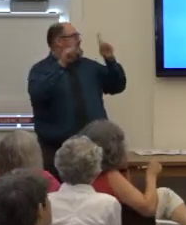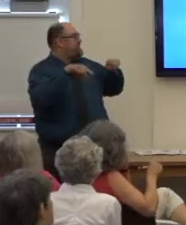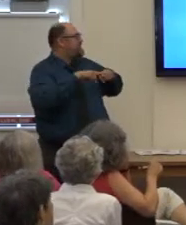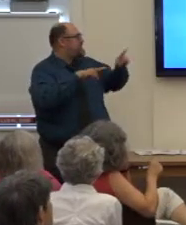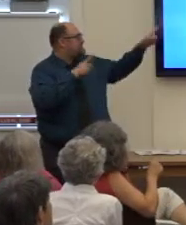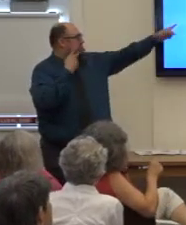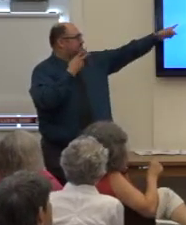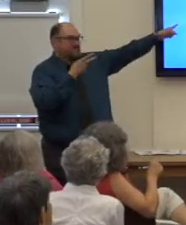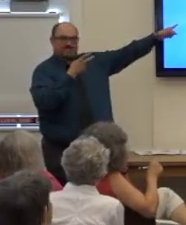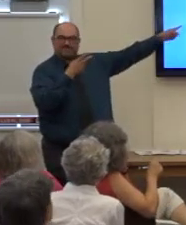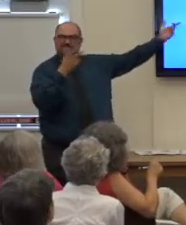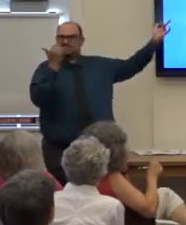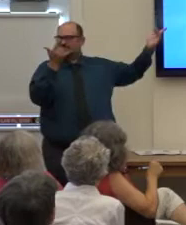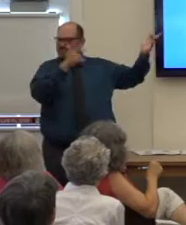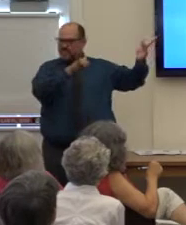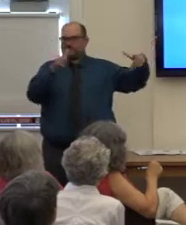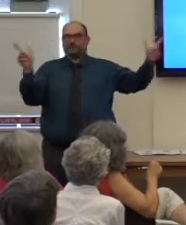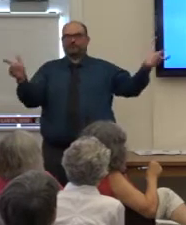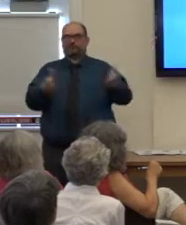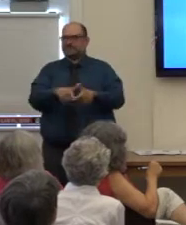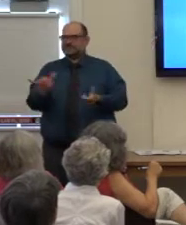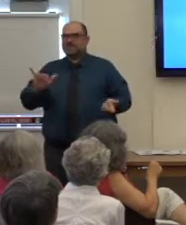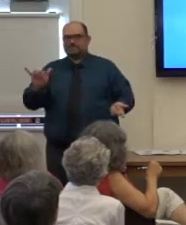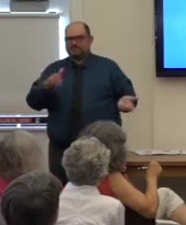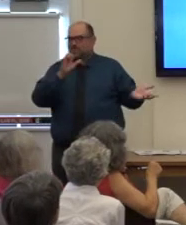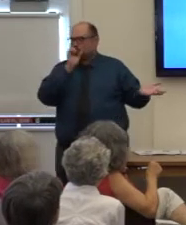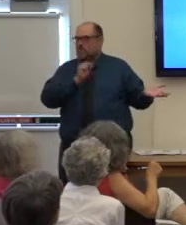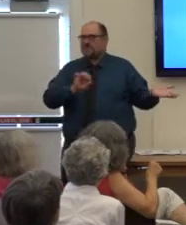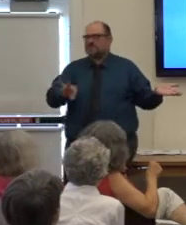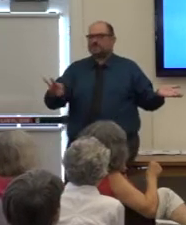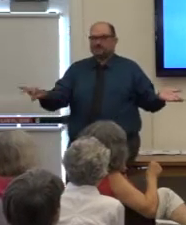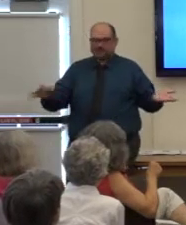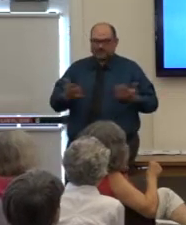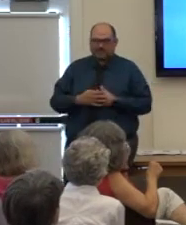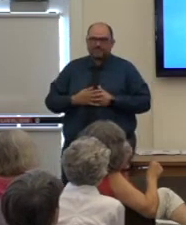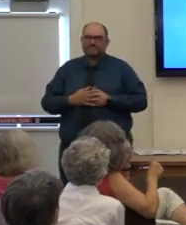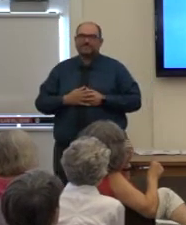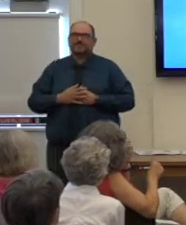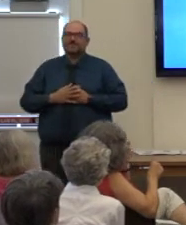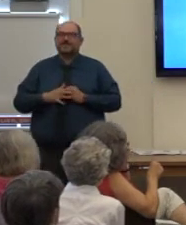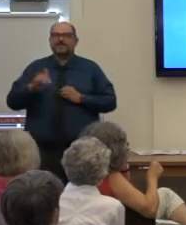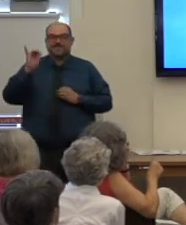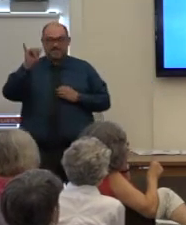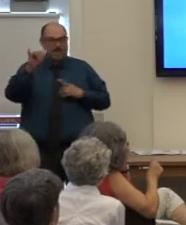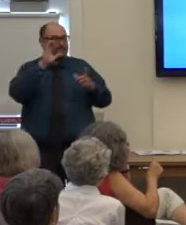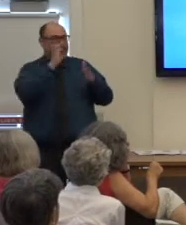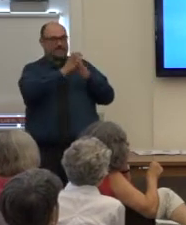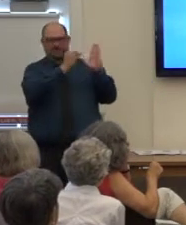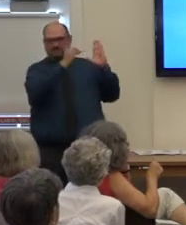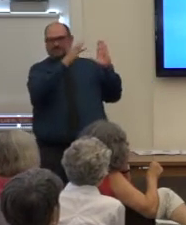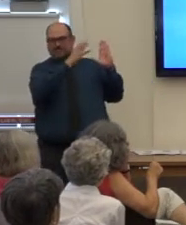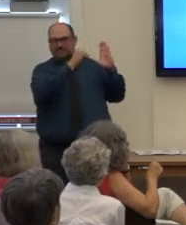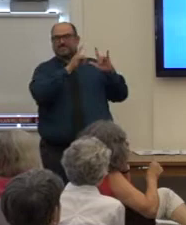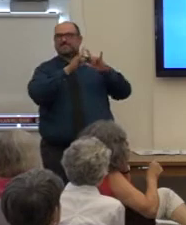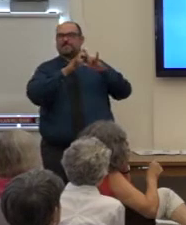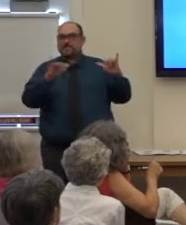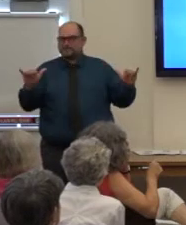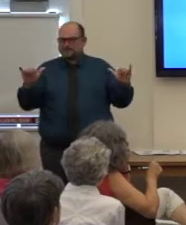20th century suggest, this picture actually would have been taken just about the time Katie West, the